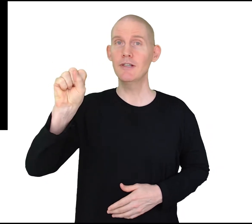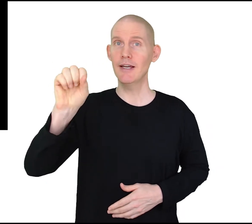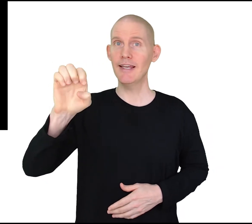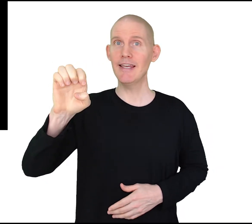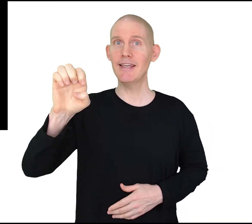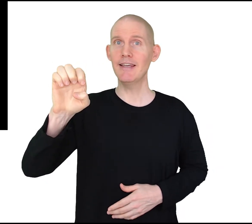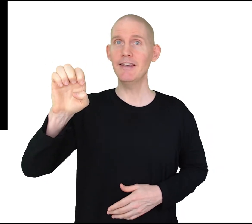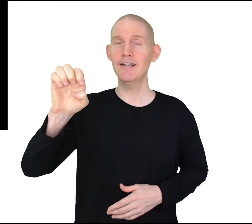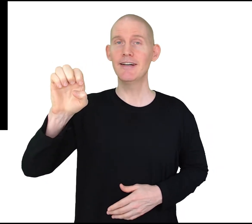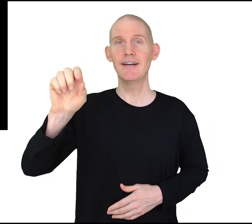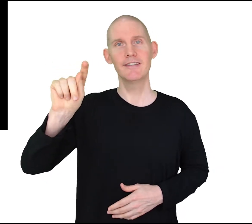S-E-T-H.